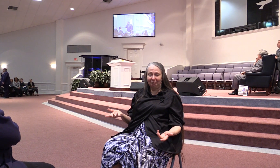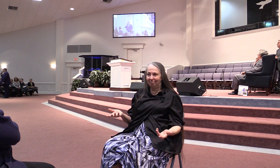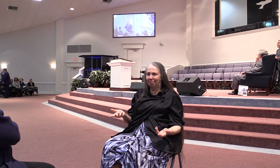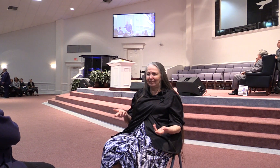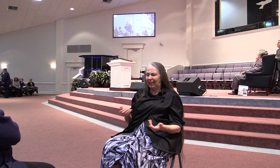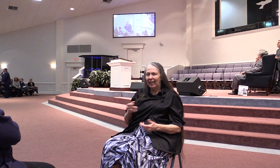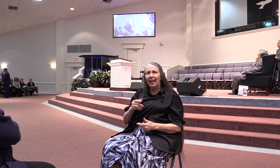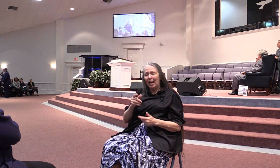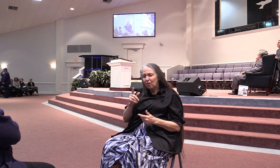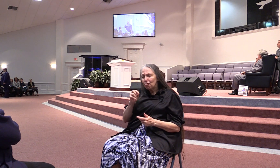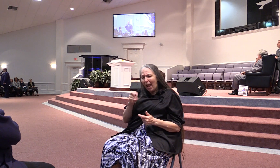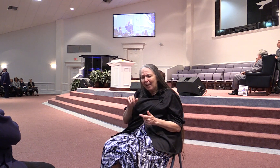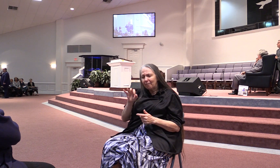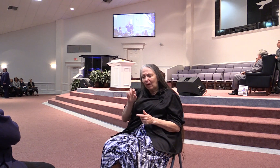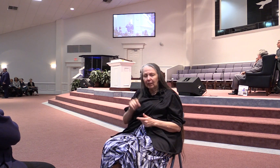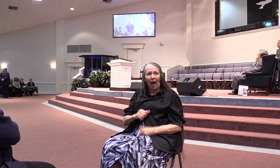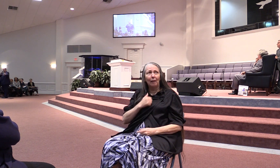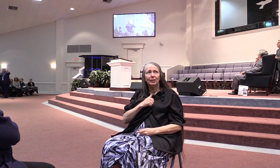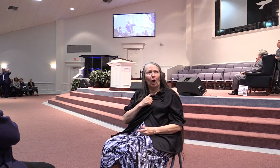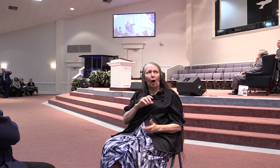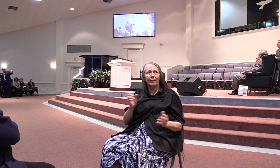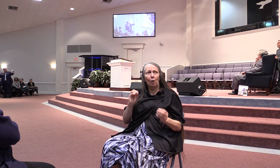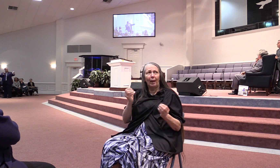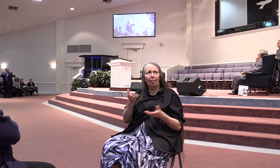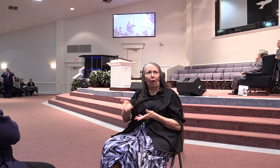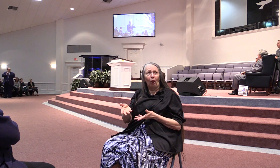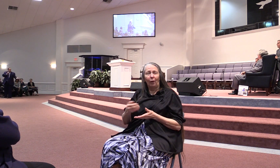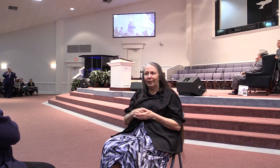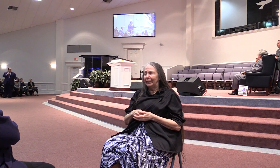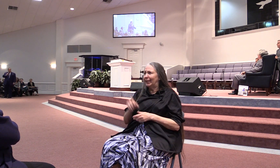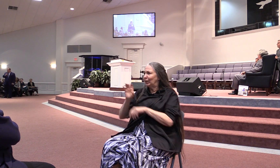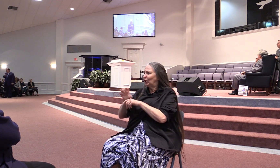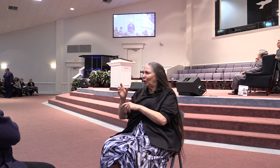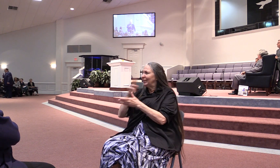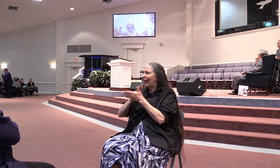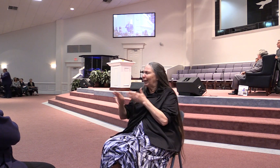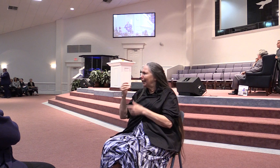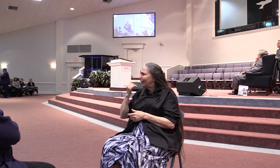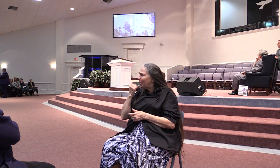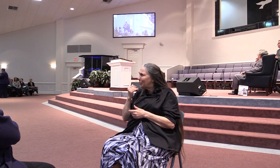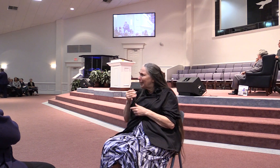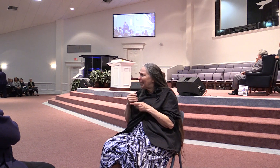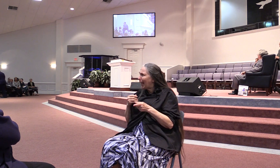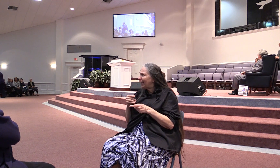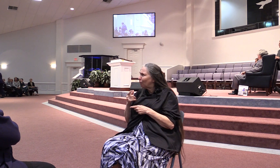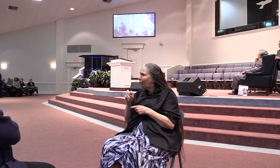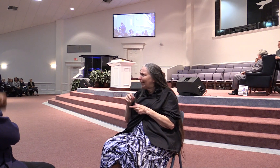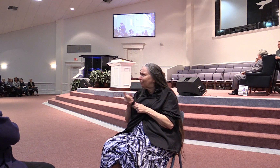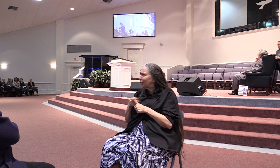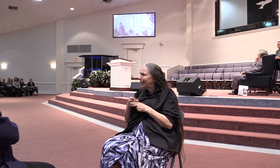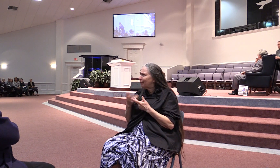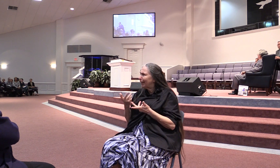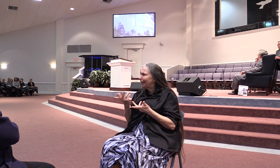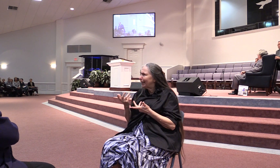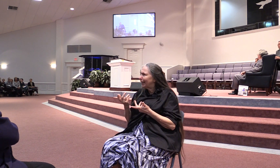What? Granny? Sir, when I send you up, I had to call back to church, get church secretary, give me her name. I didn't know what her name was. Now, I'm going to be nice, best